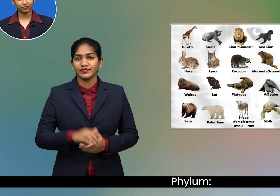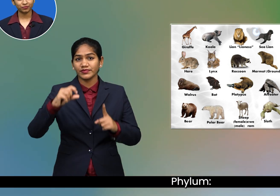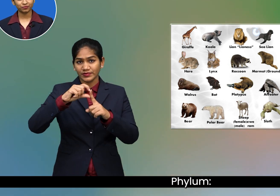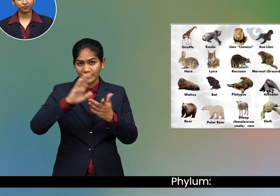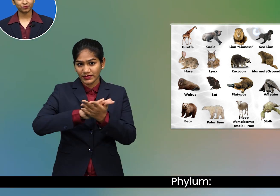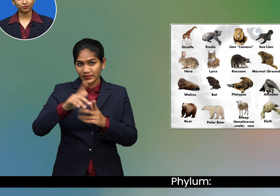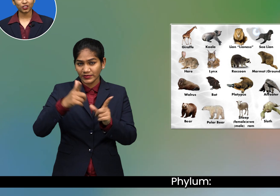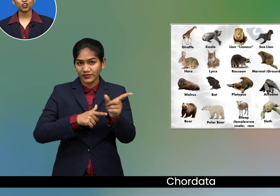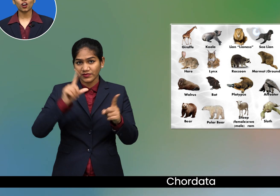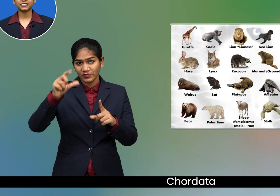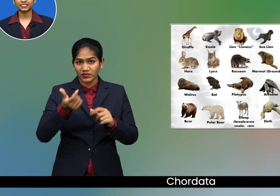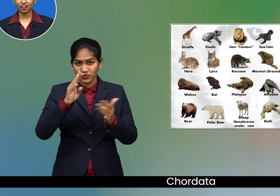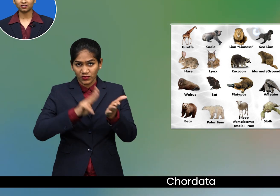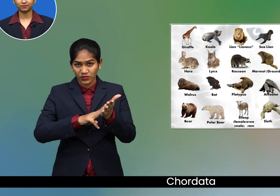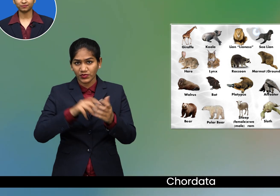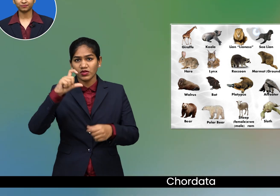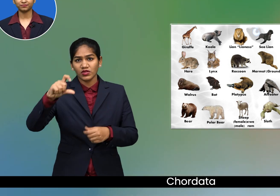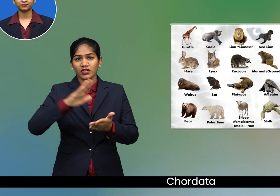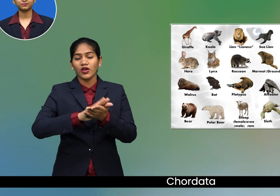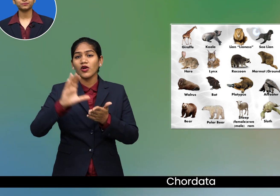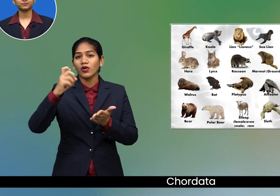phylum Chordata.